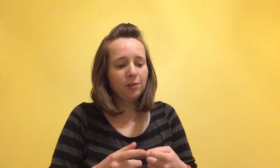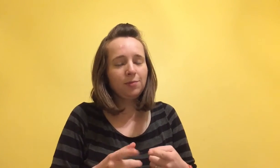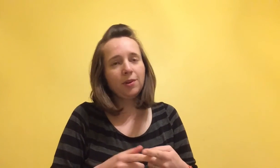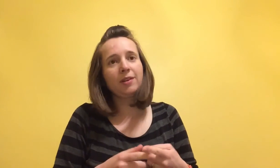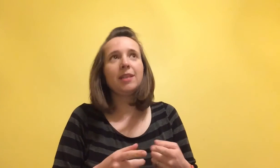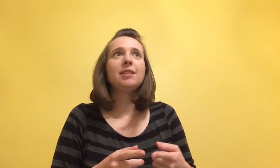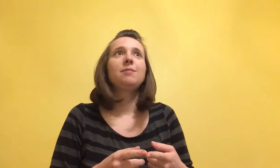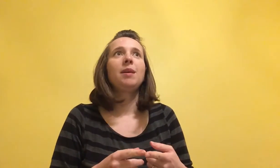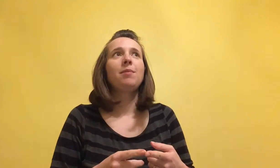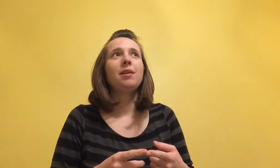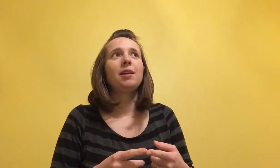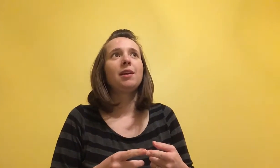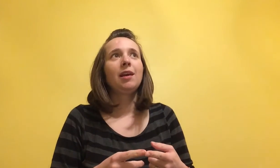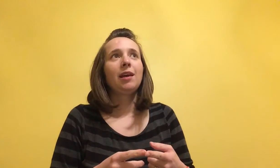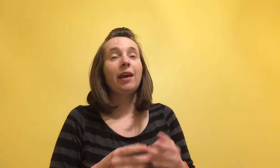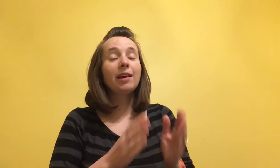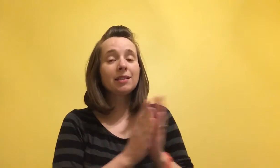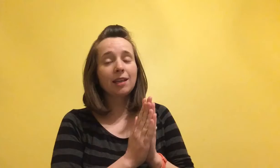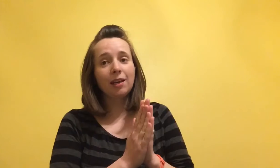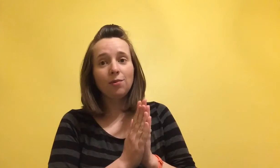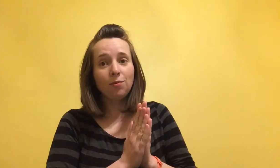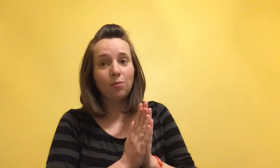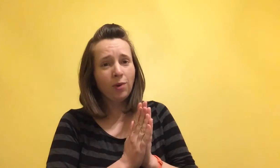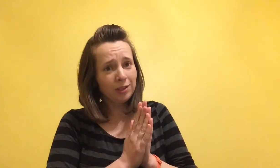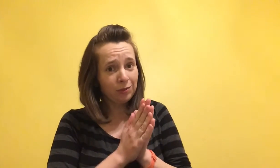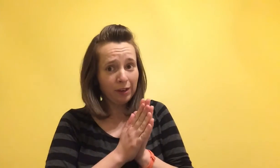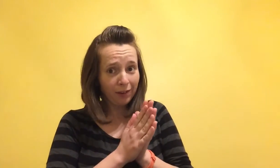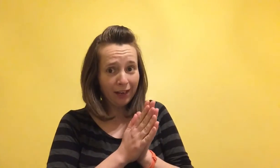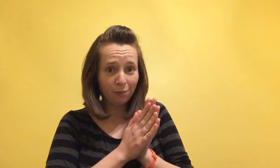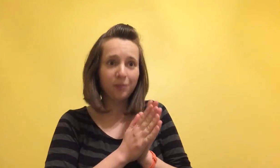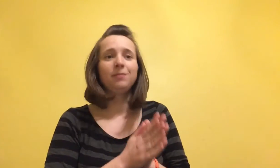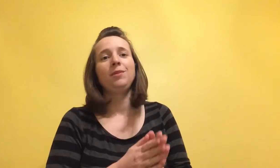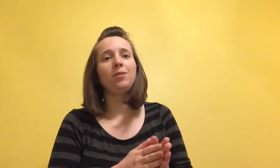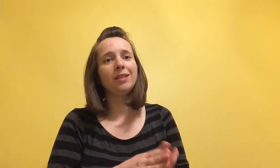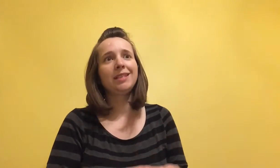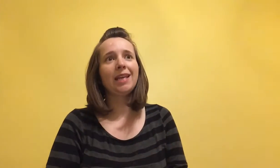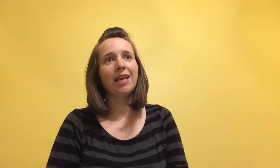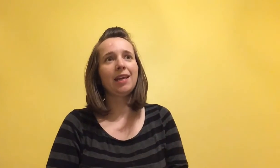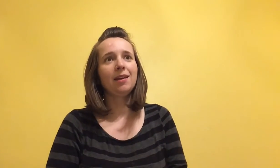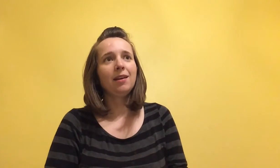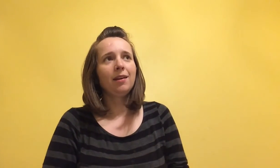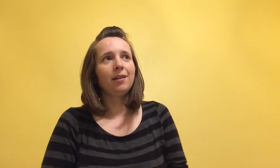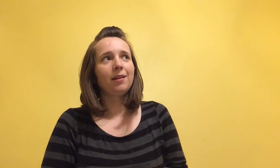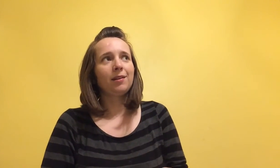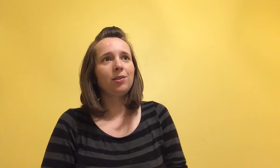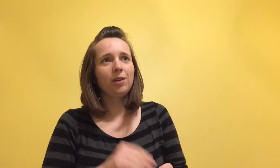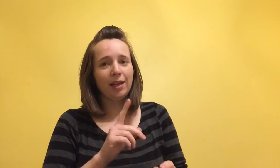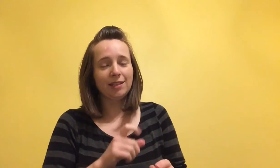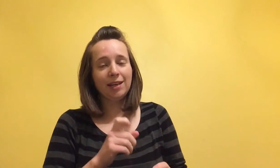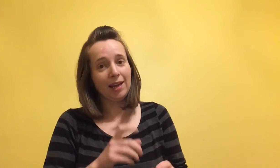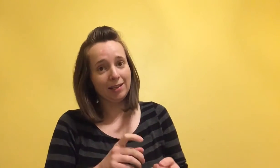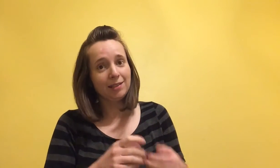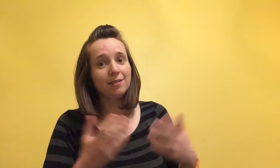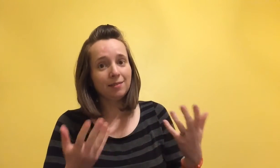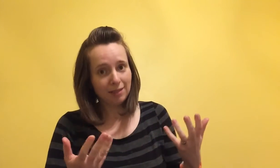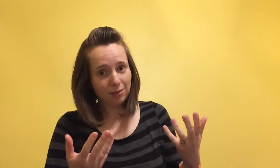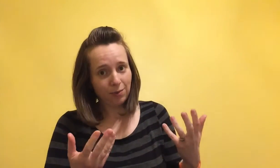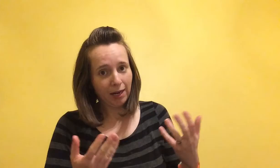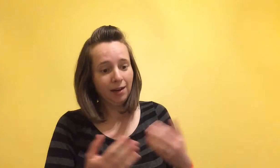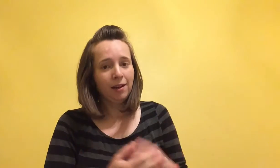First one is maybe asking, what is your favorite animal? You can say, you can ask it as this way.